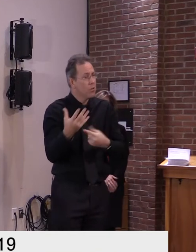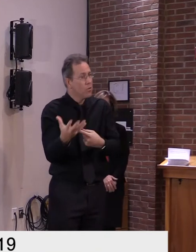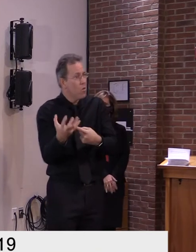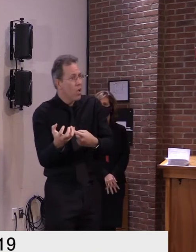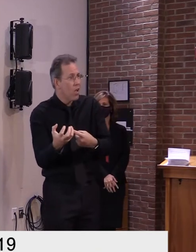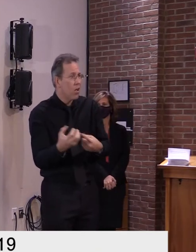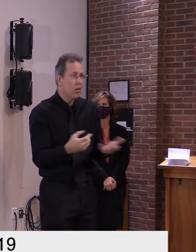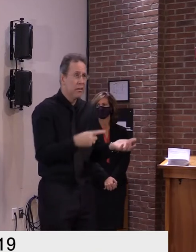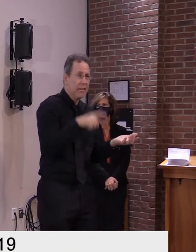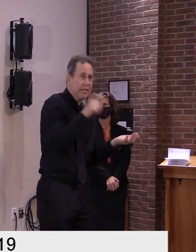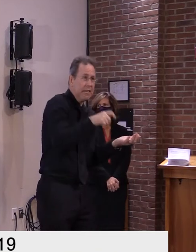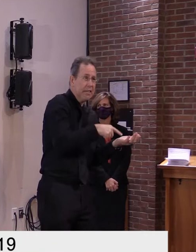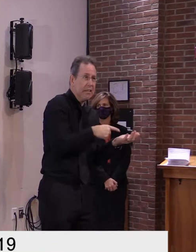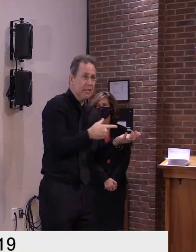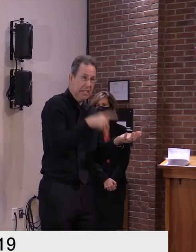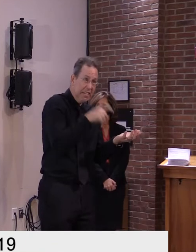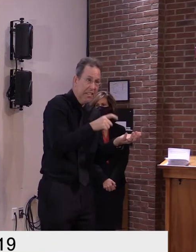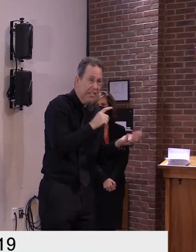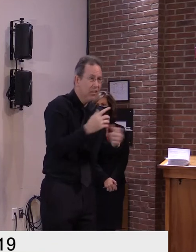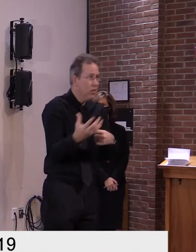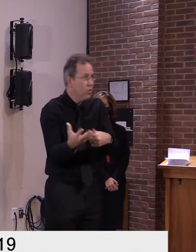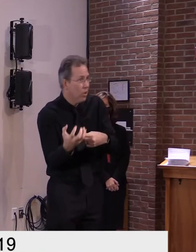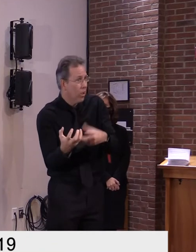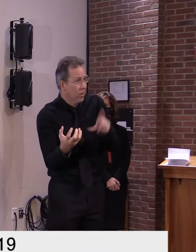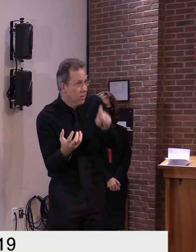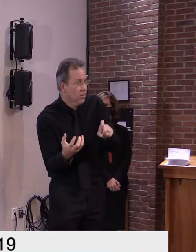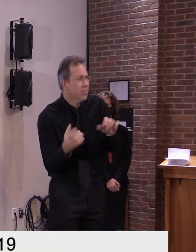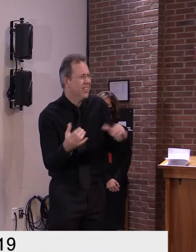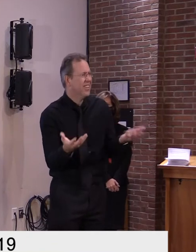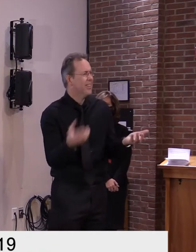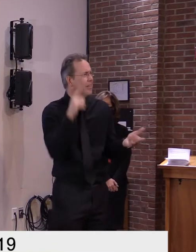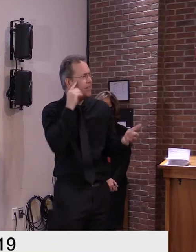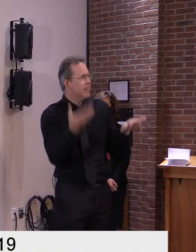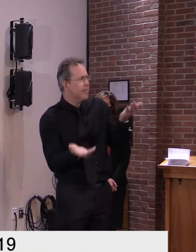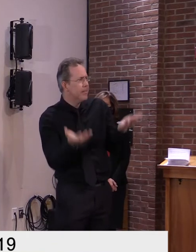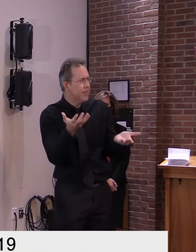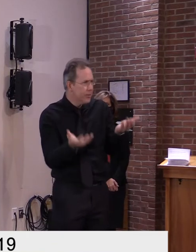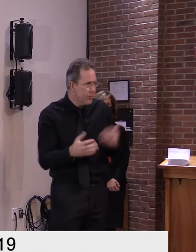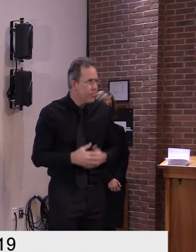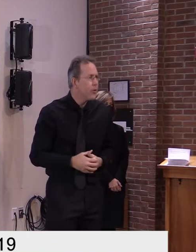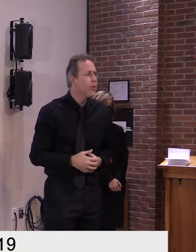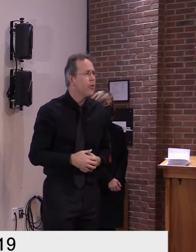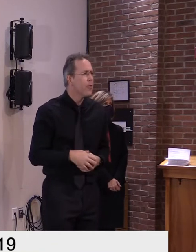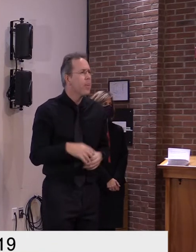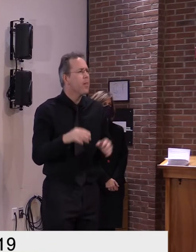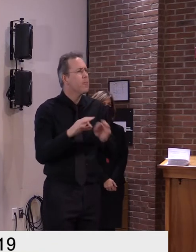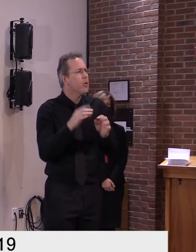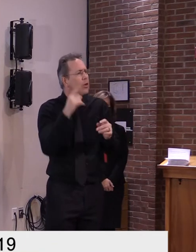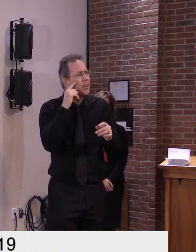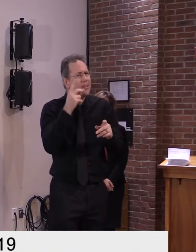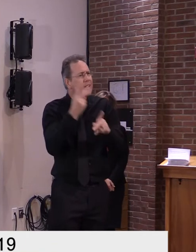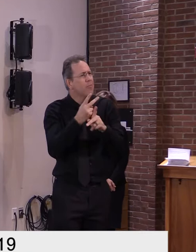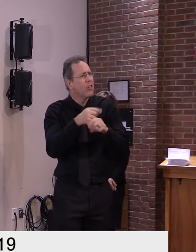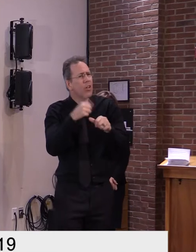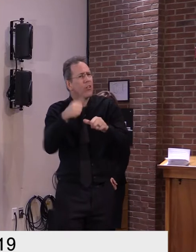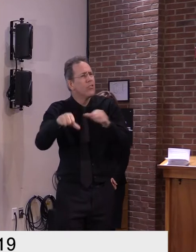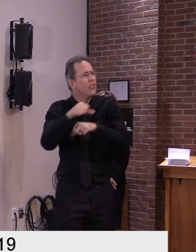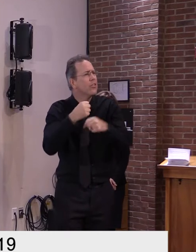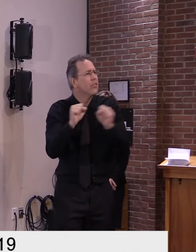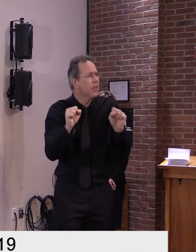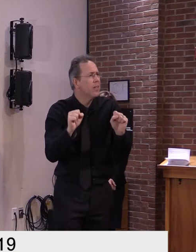we have to take care of ourselves, take care of our families, and take care of others surrounding us. So, just think about that before you act.